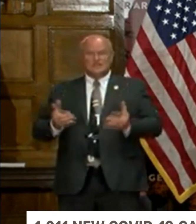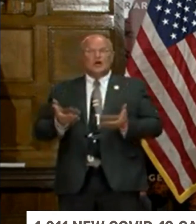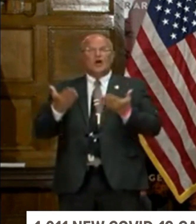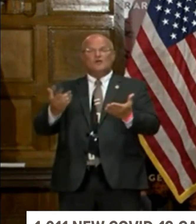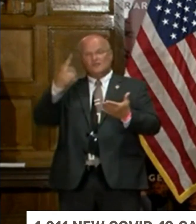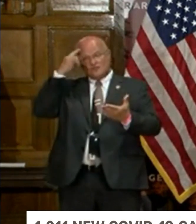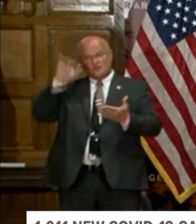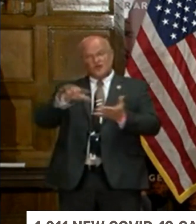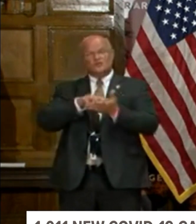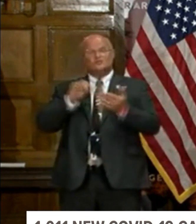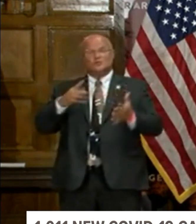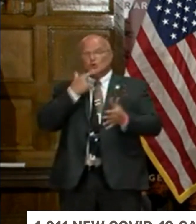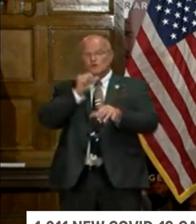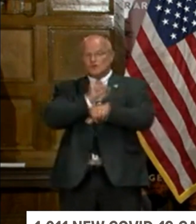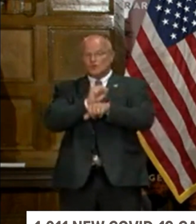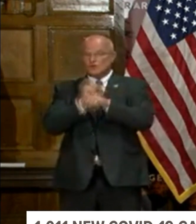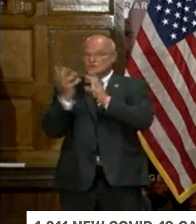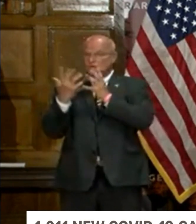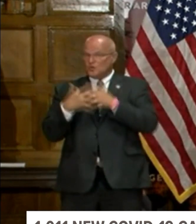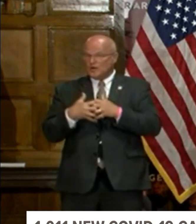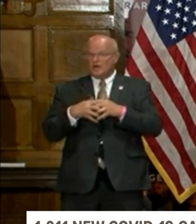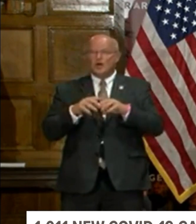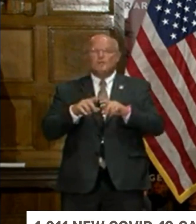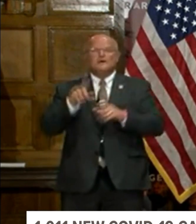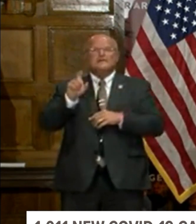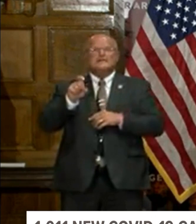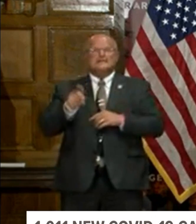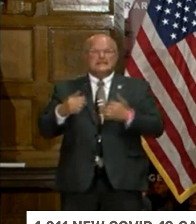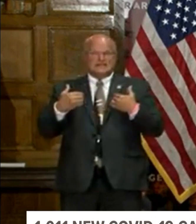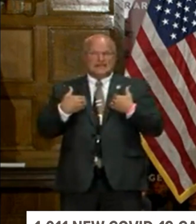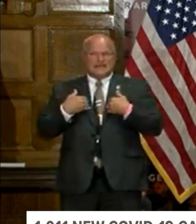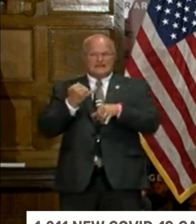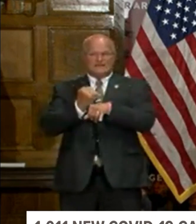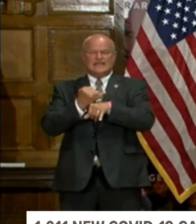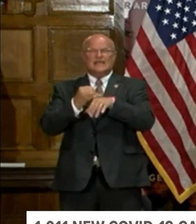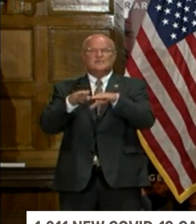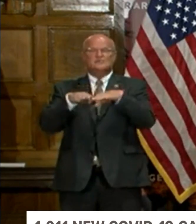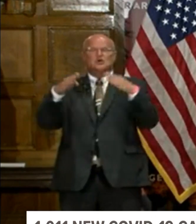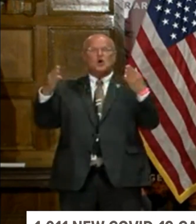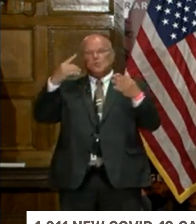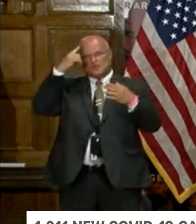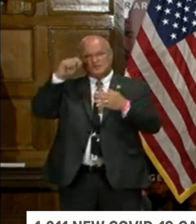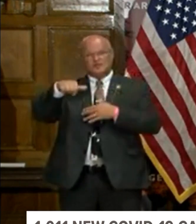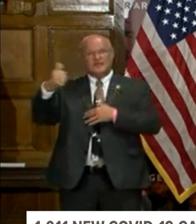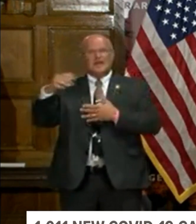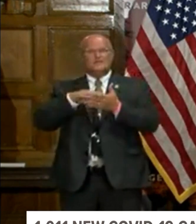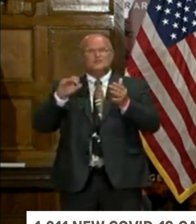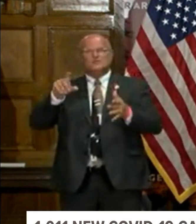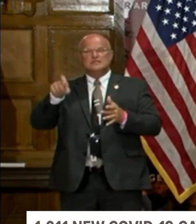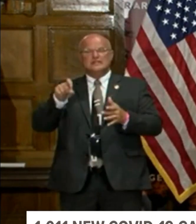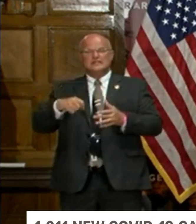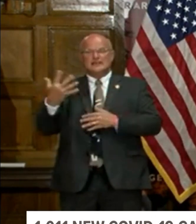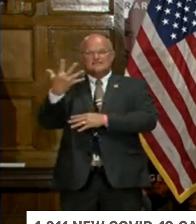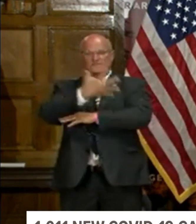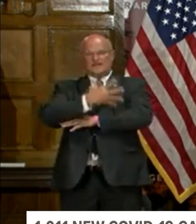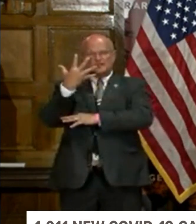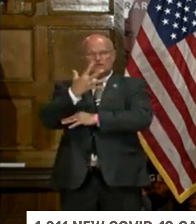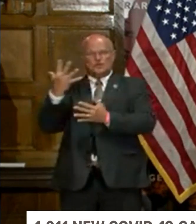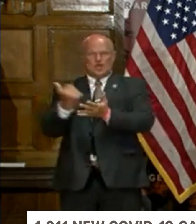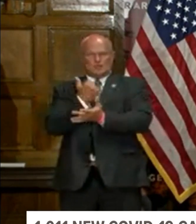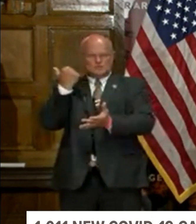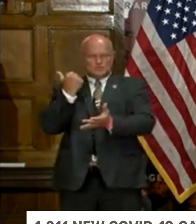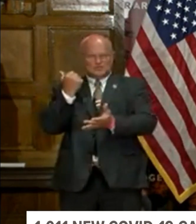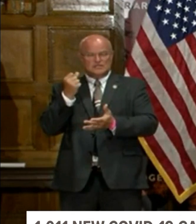for those students for whom that works, but they need to have the campus open for the other students that need that 5-day-a-week